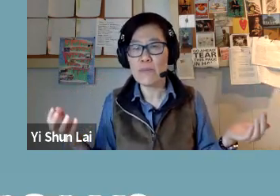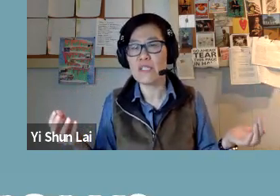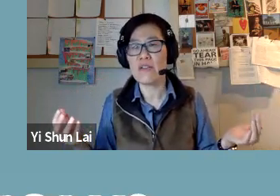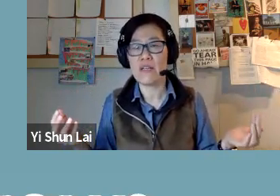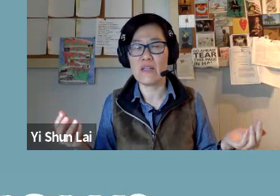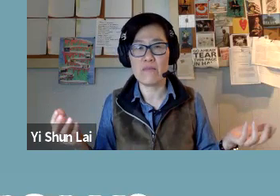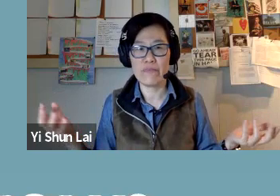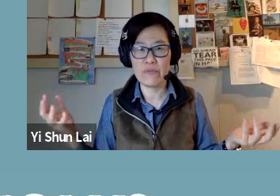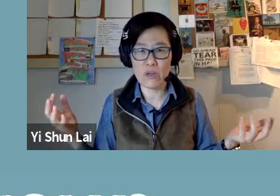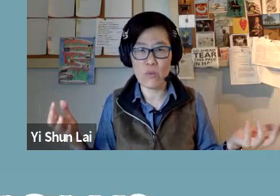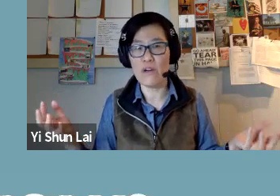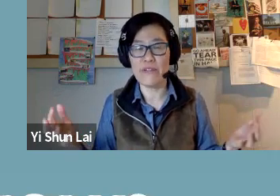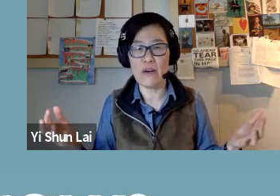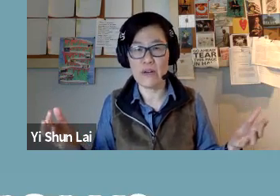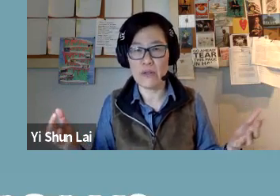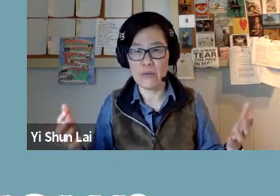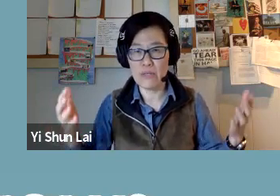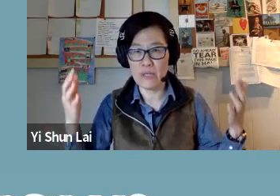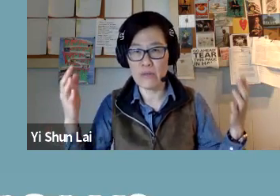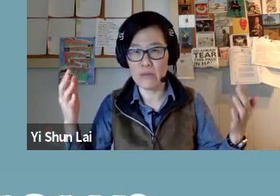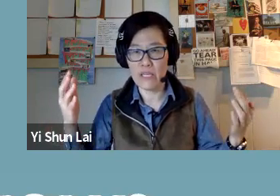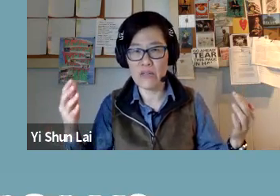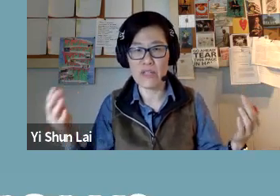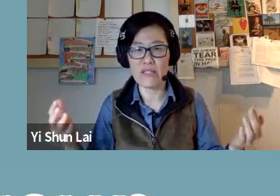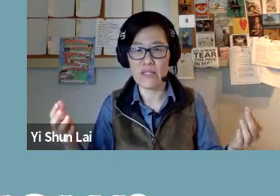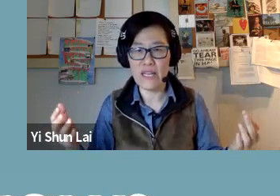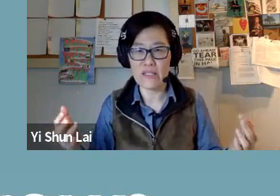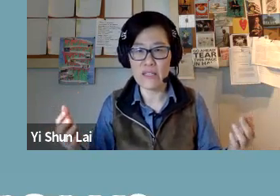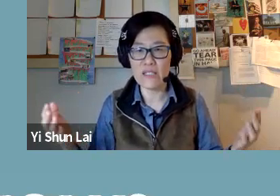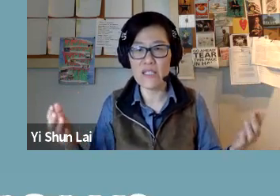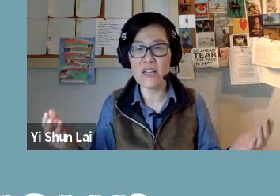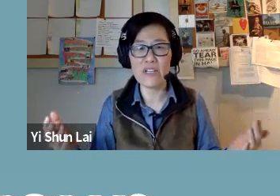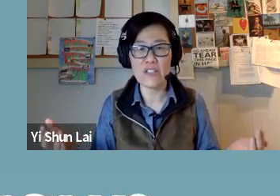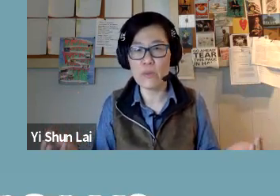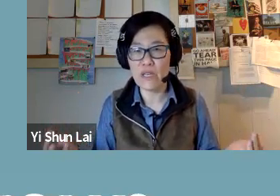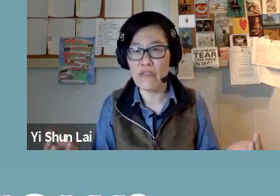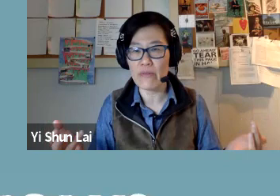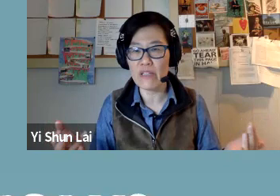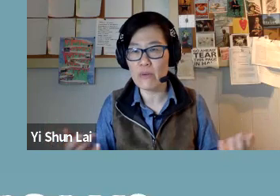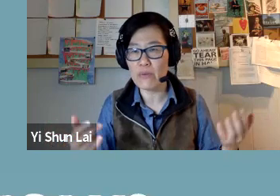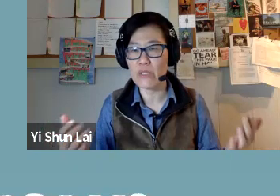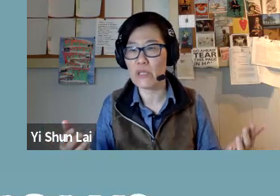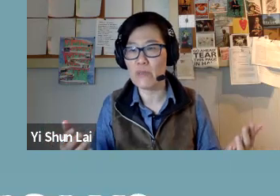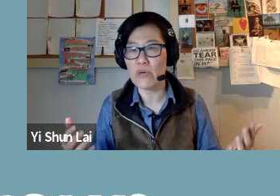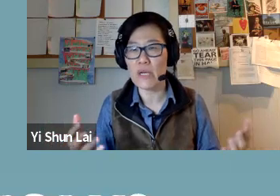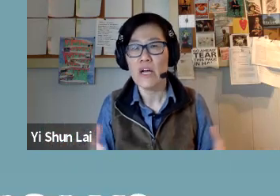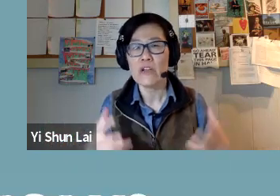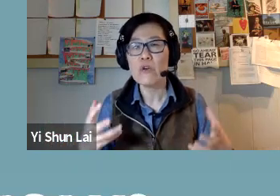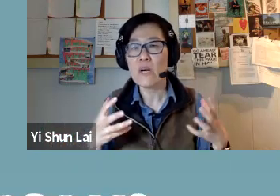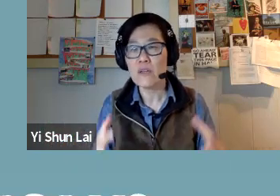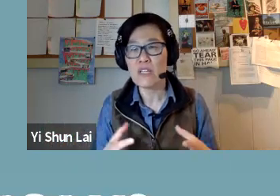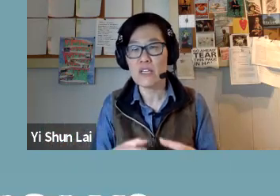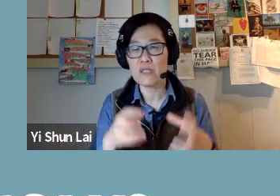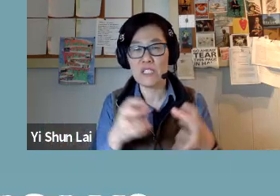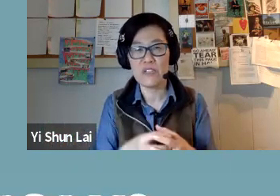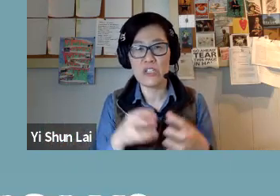don't want to put down that they're a wallflower who like never gets any dates. Like that's every high school book ever, right? That would be really boring. You